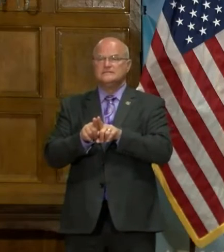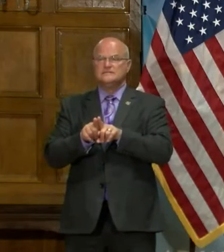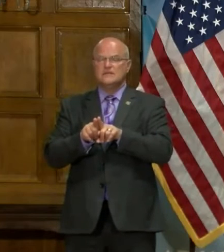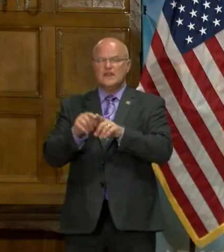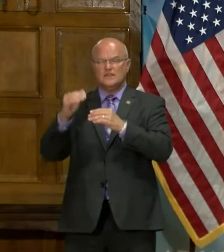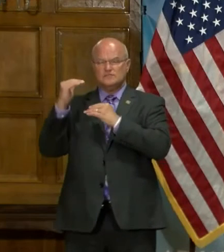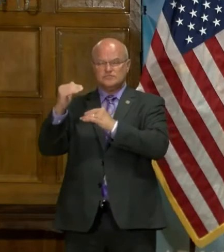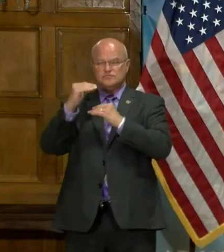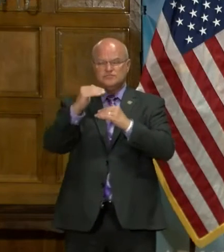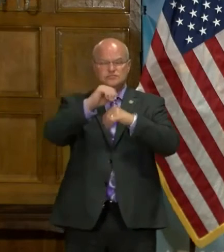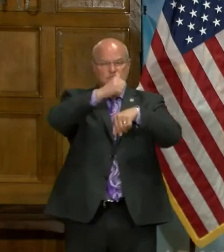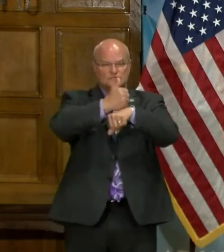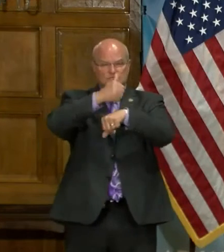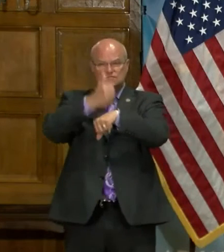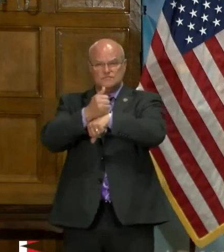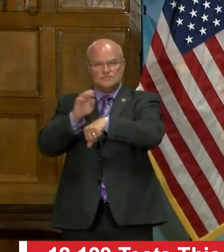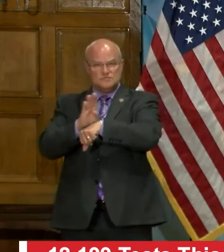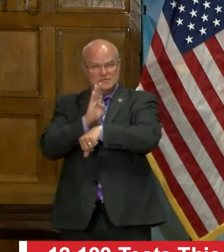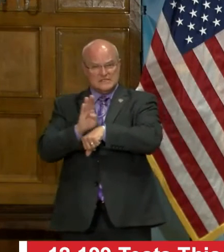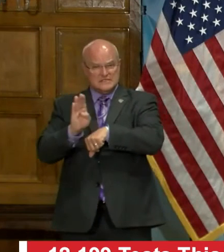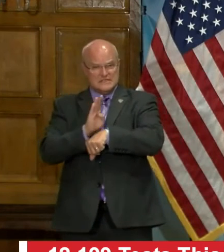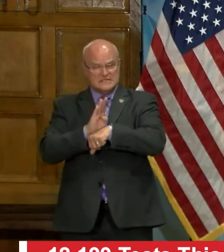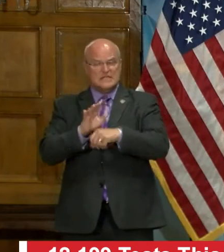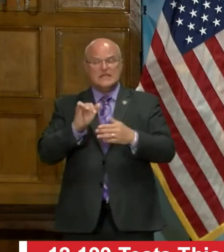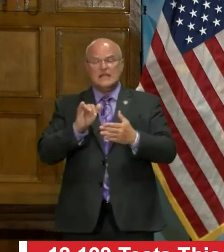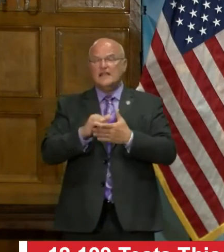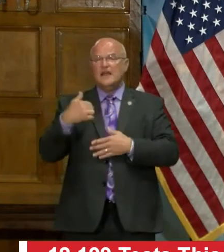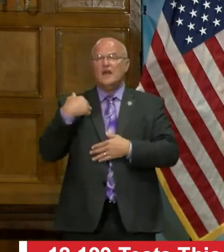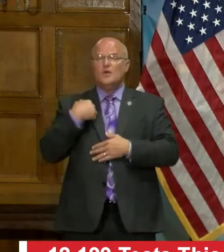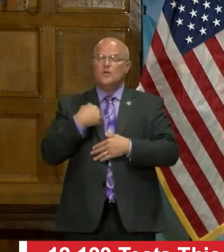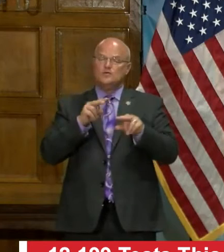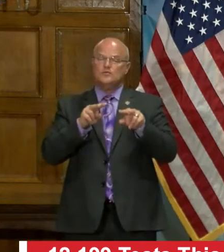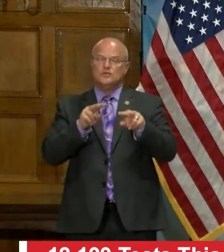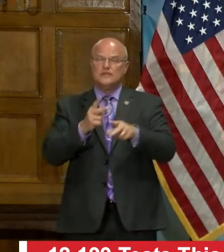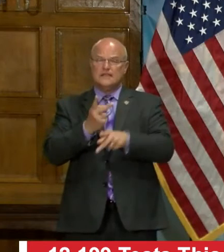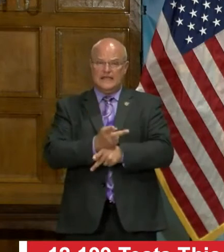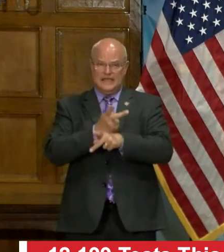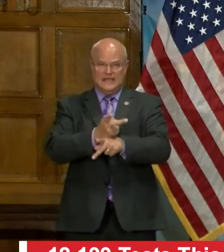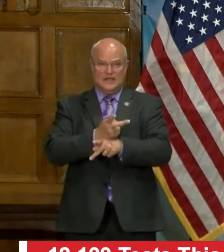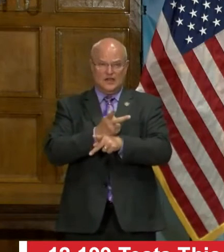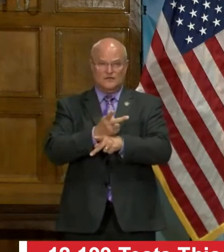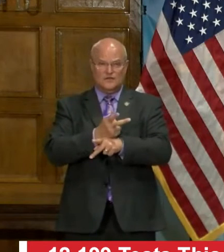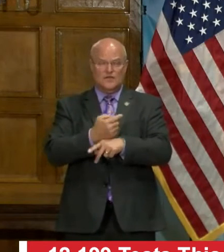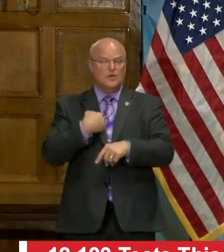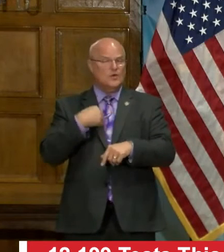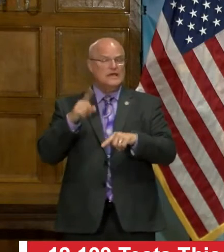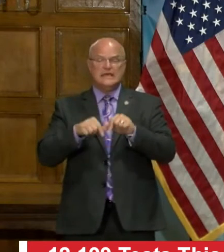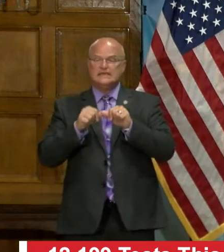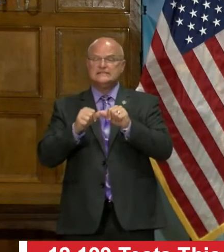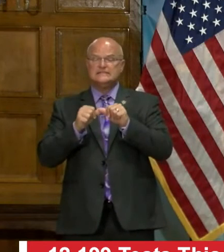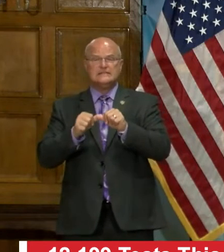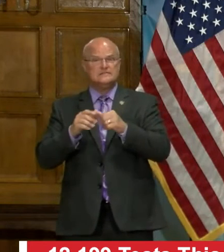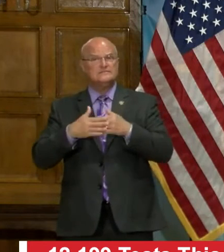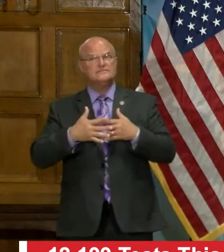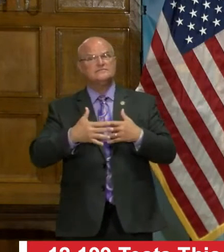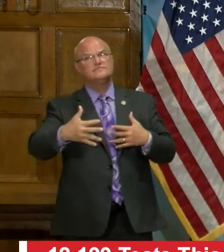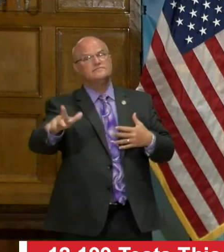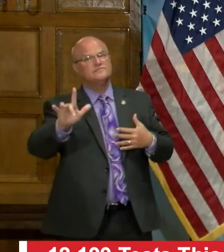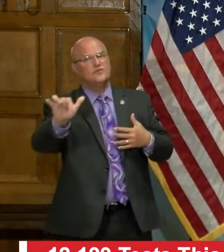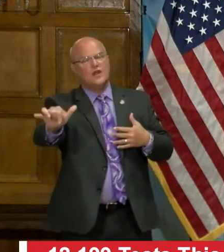the restrictions that we've put on businesses, which we are we're looking at carefully. We cannot continue those forever,